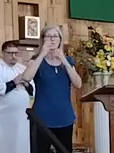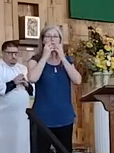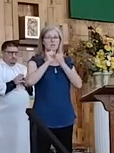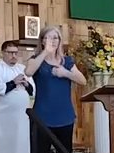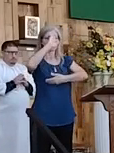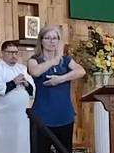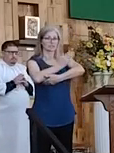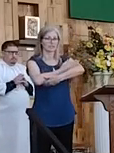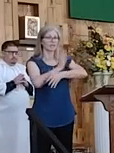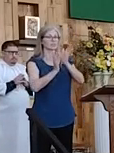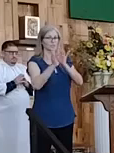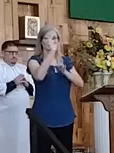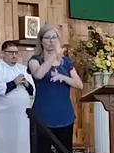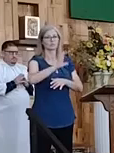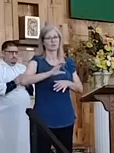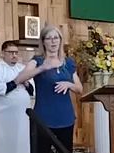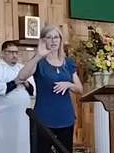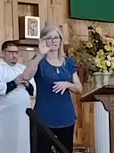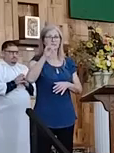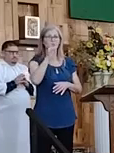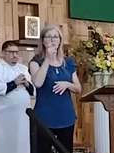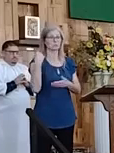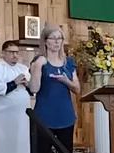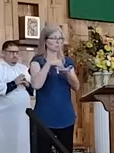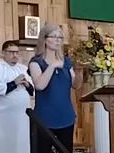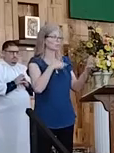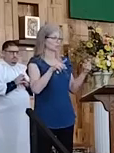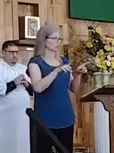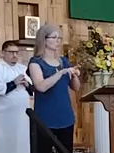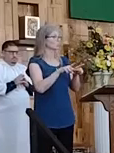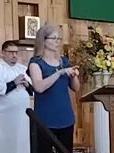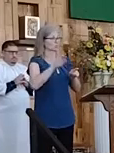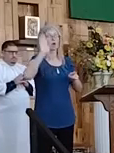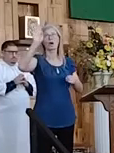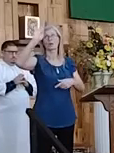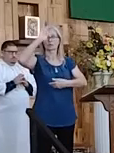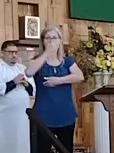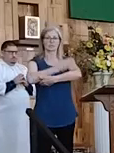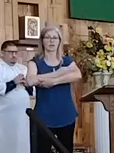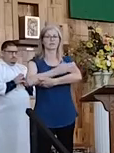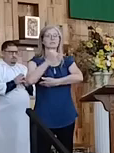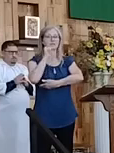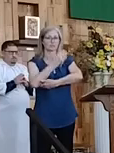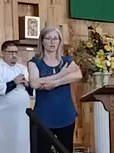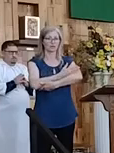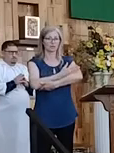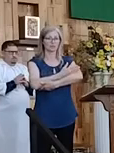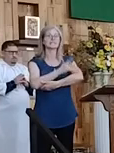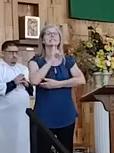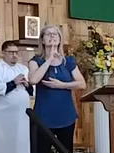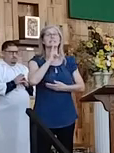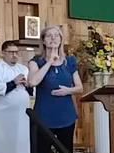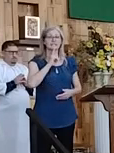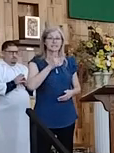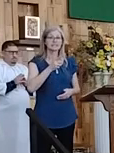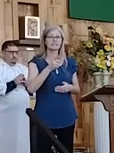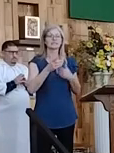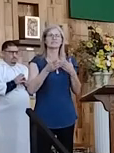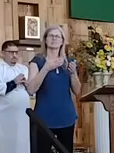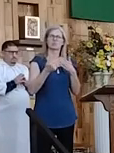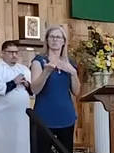Son, Jesus Christ, in whom we too are your sons and daughters. Indeed, though we once